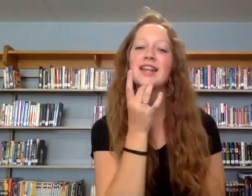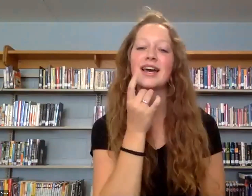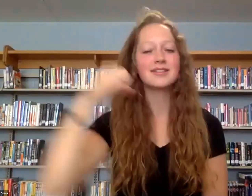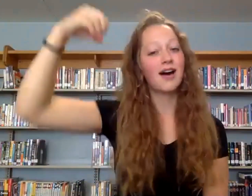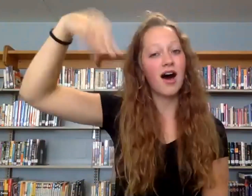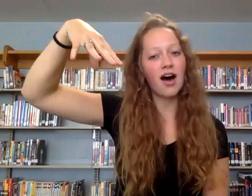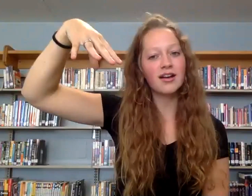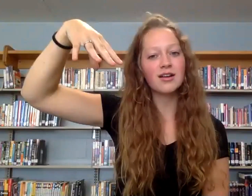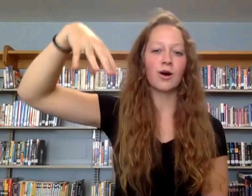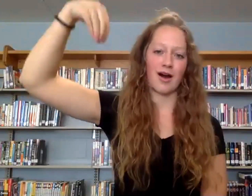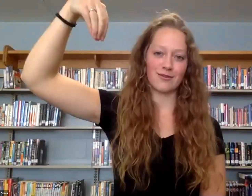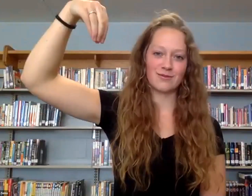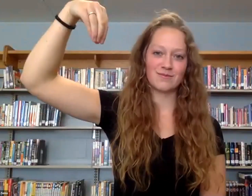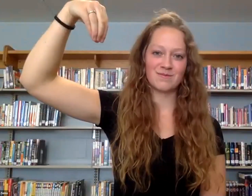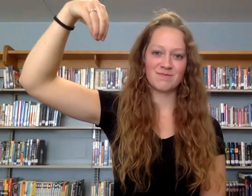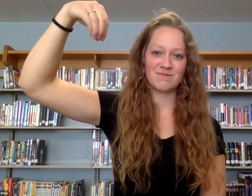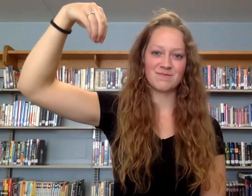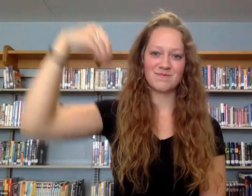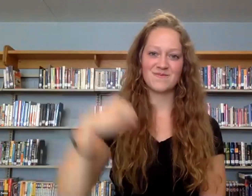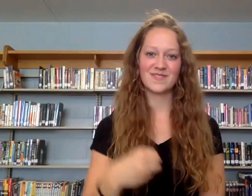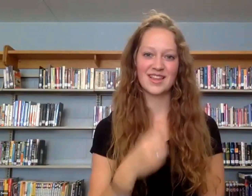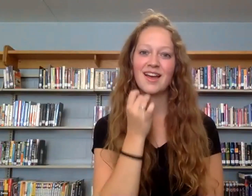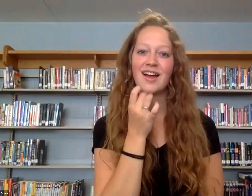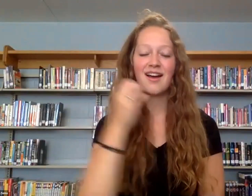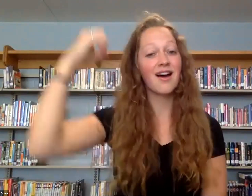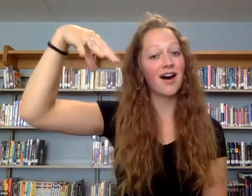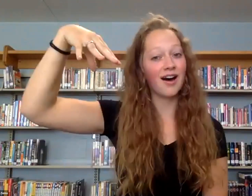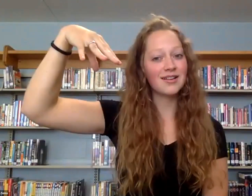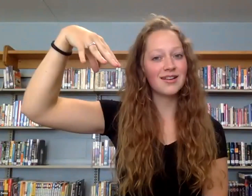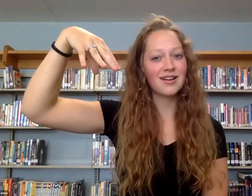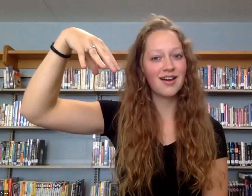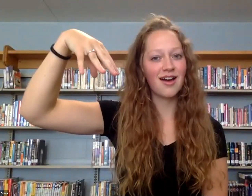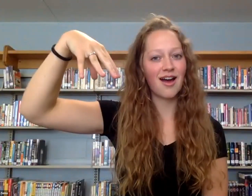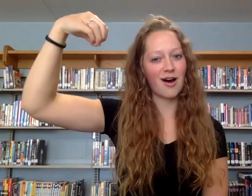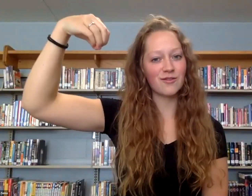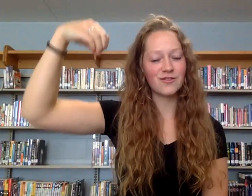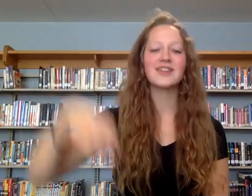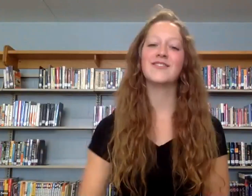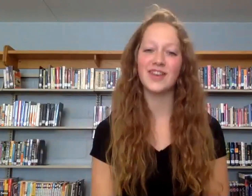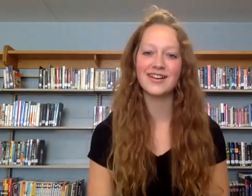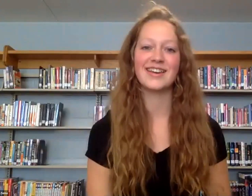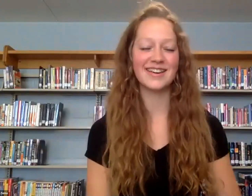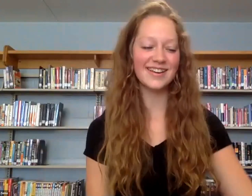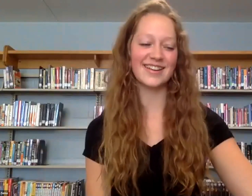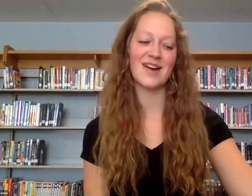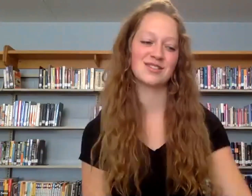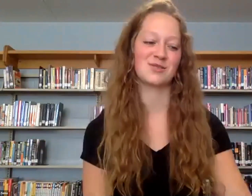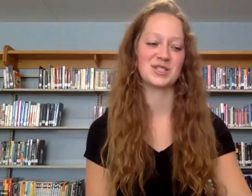Light on or So off. light on or light off. Very good. That one's so much fun